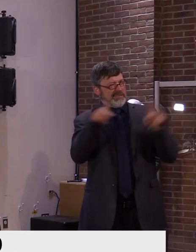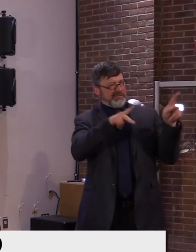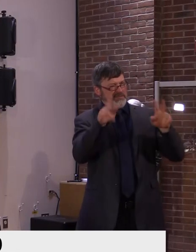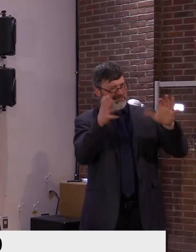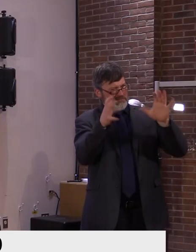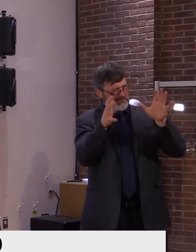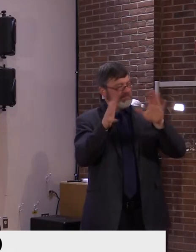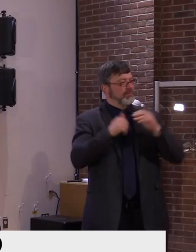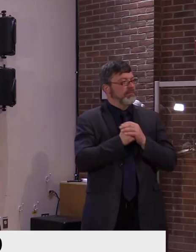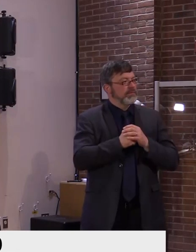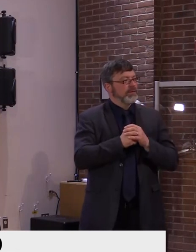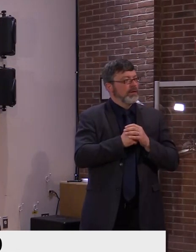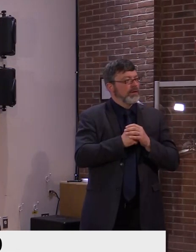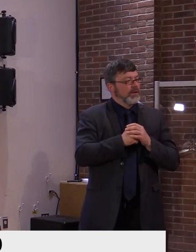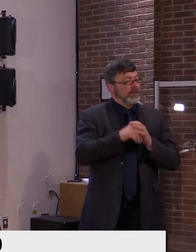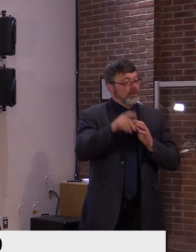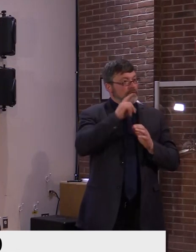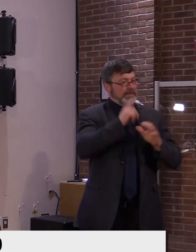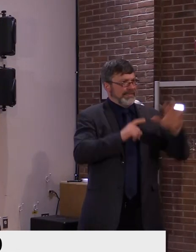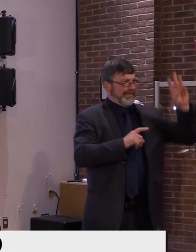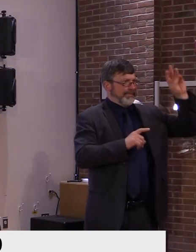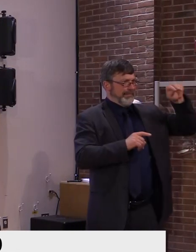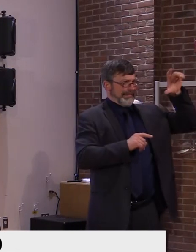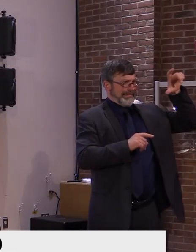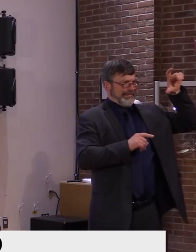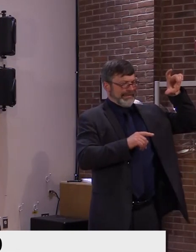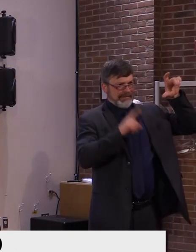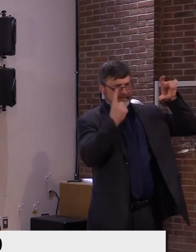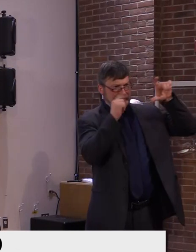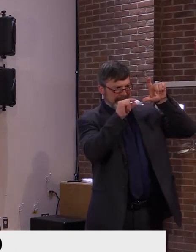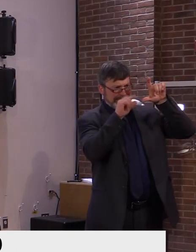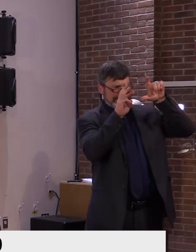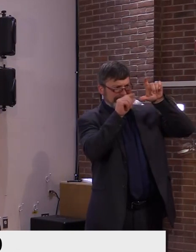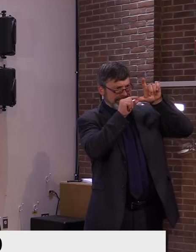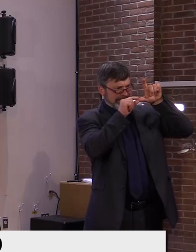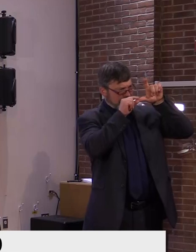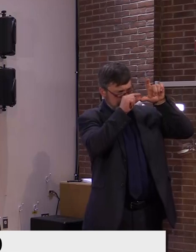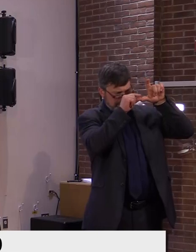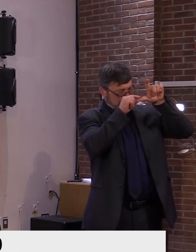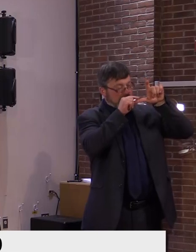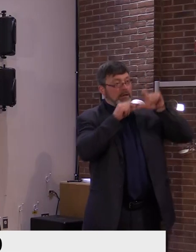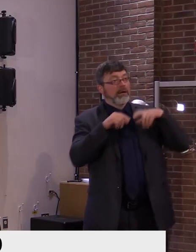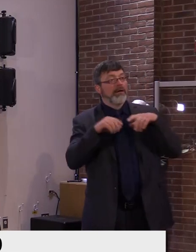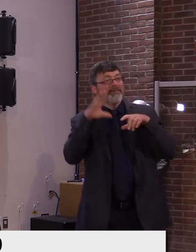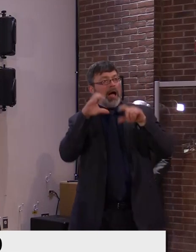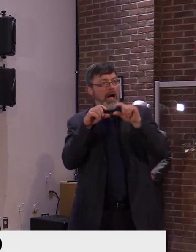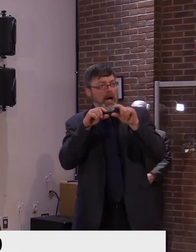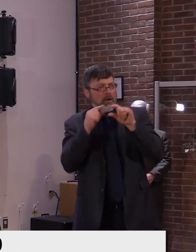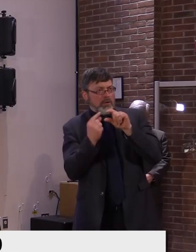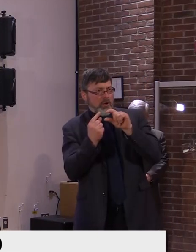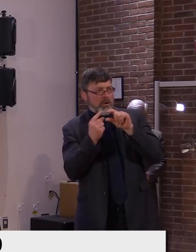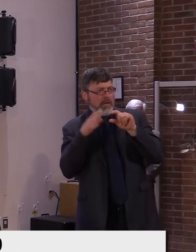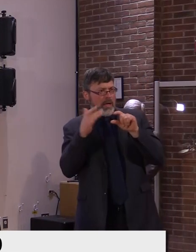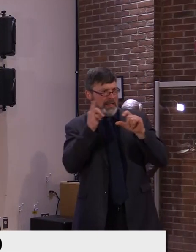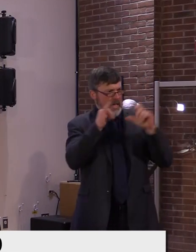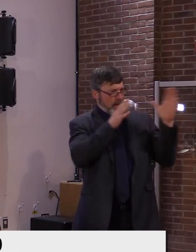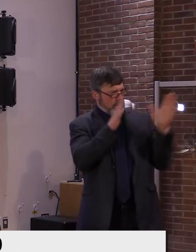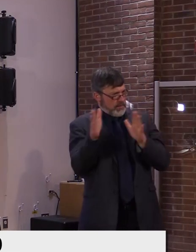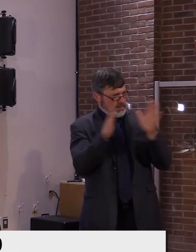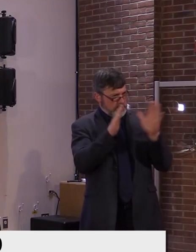their symptoms and disease began 6 to 13 days after their vaccination